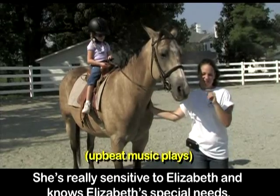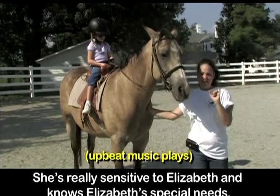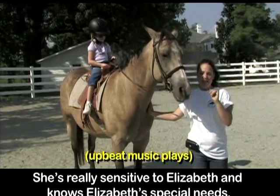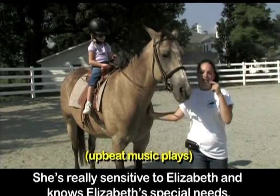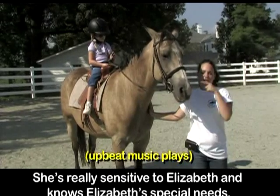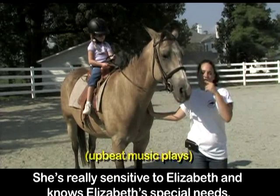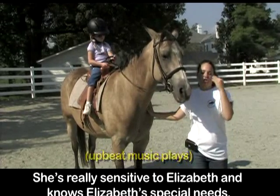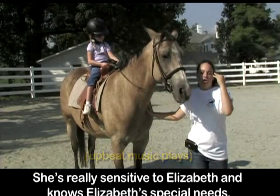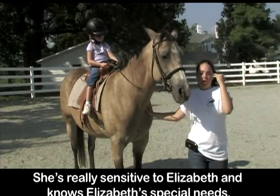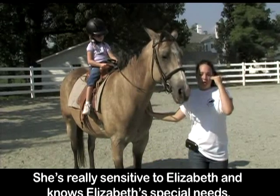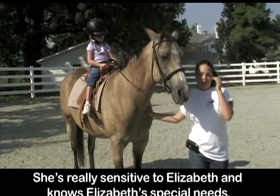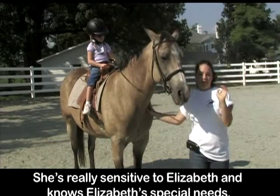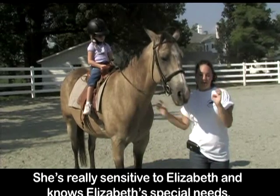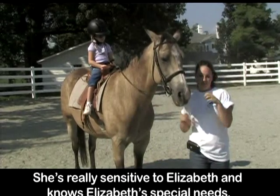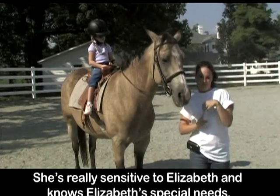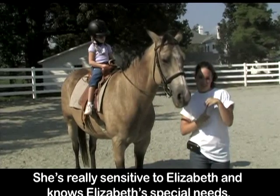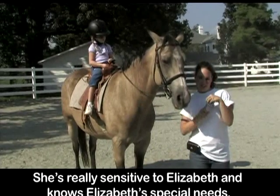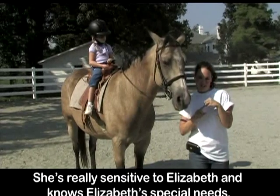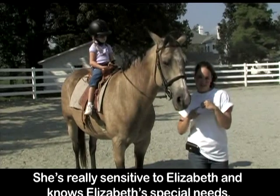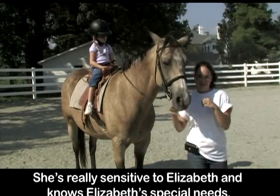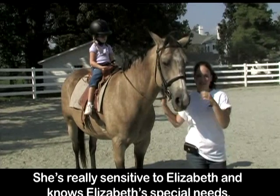sensitive to Elizabeth and knows Elizabeth's special needs.